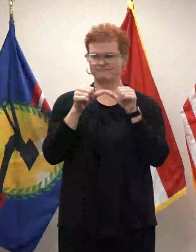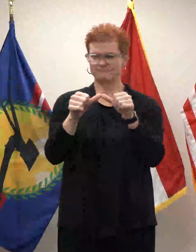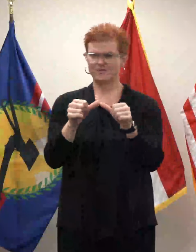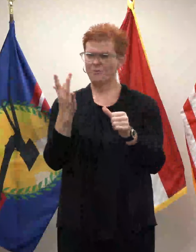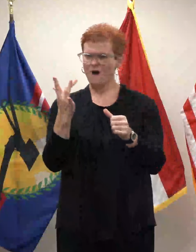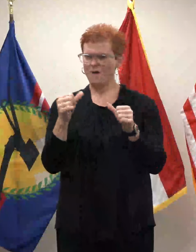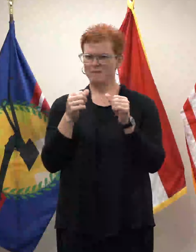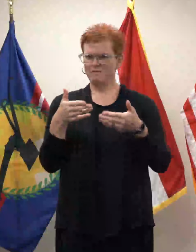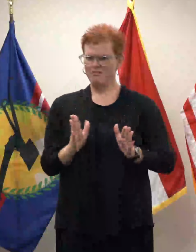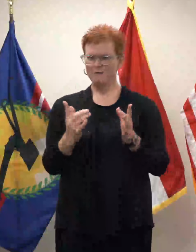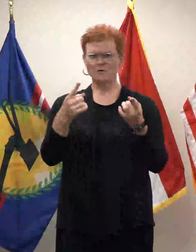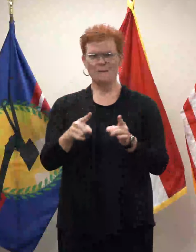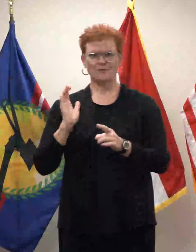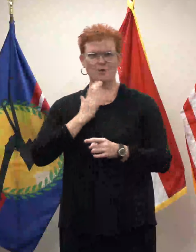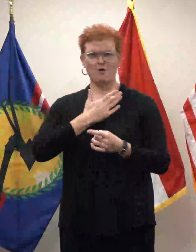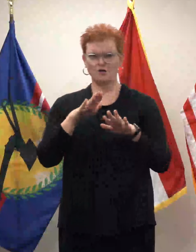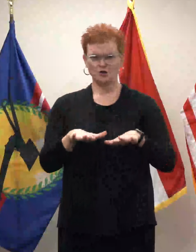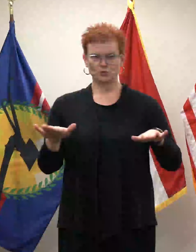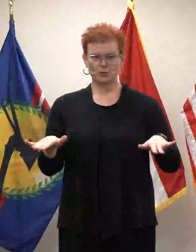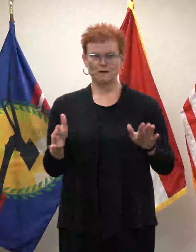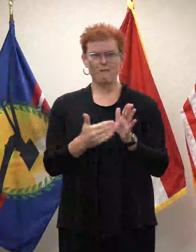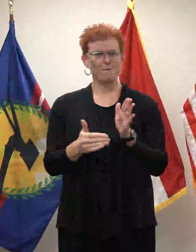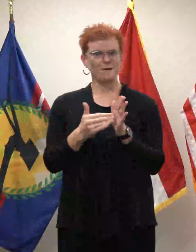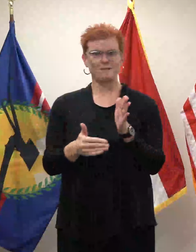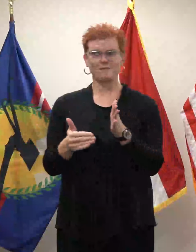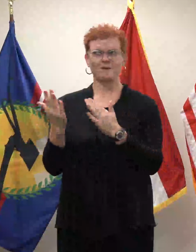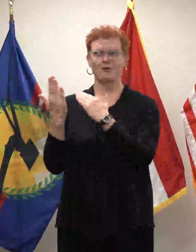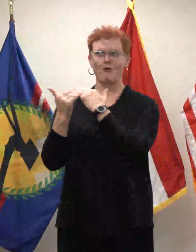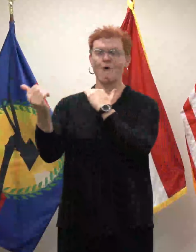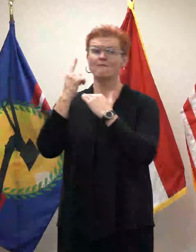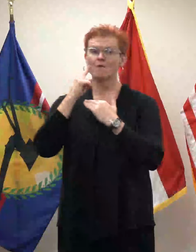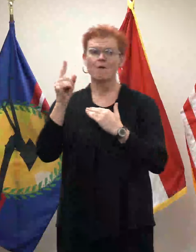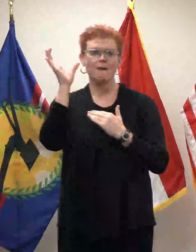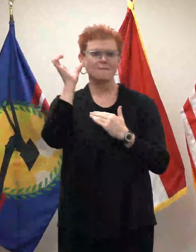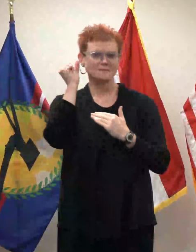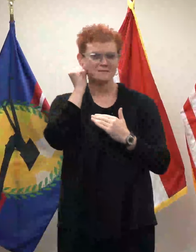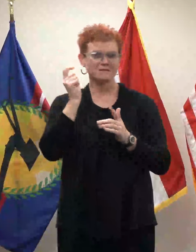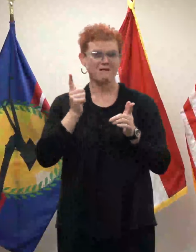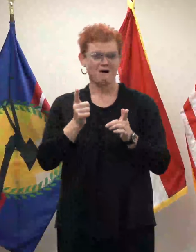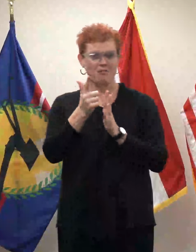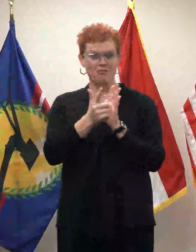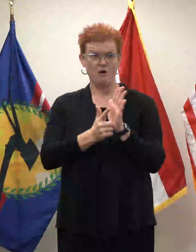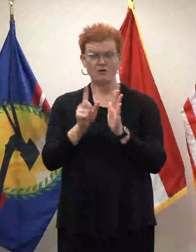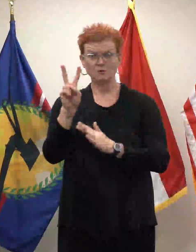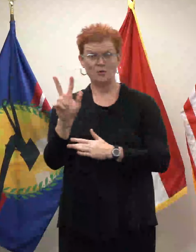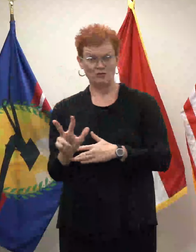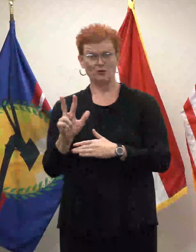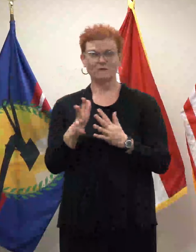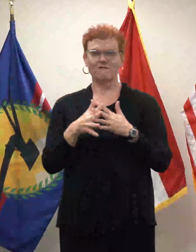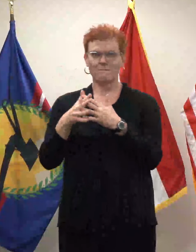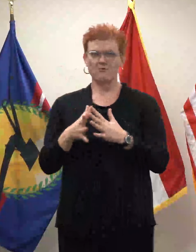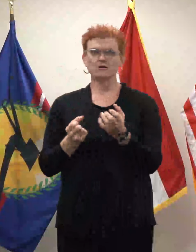to our children? And I've repeatedly called for common sense gun laws, something more than two-thirds of Americans